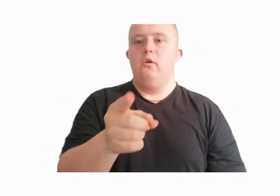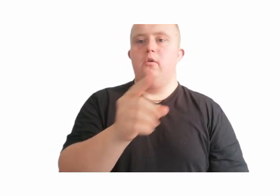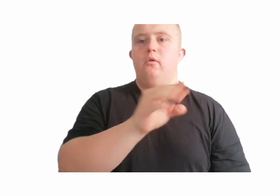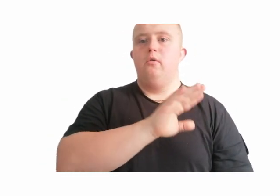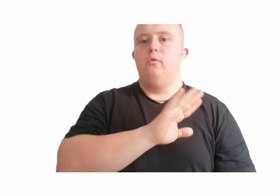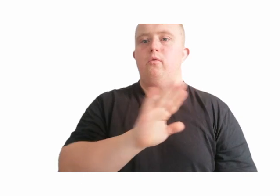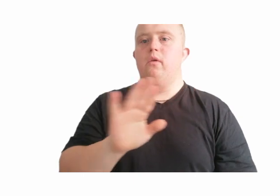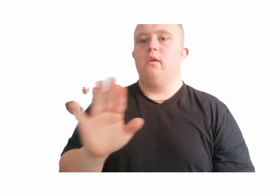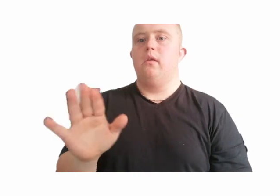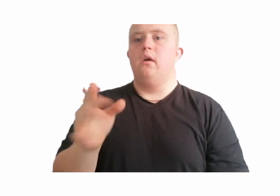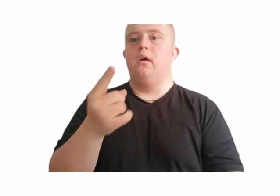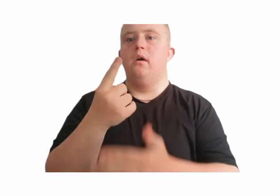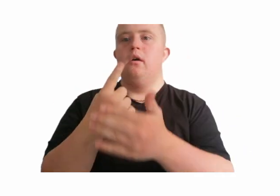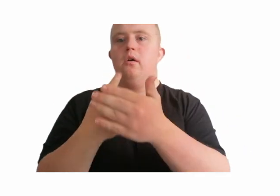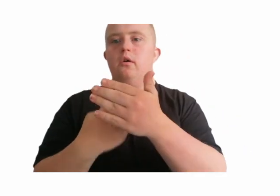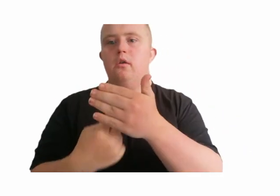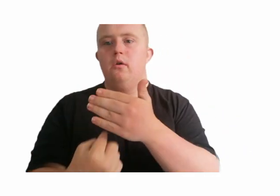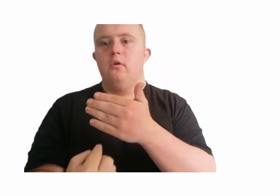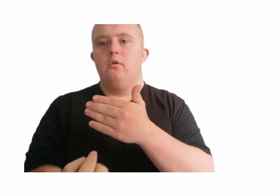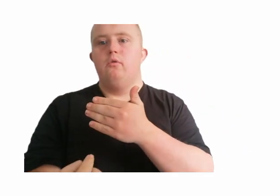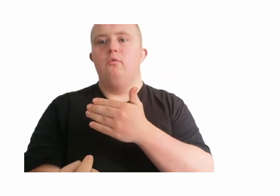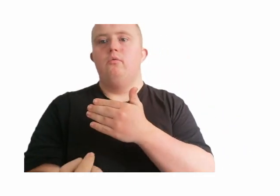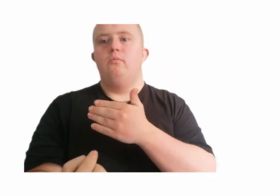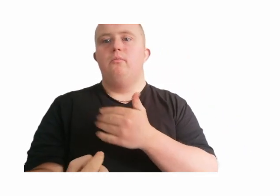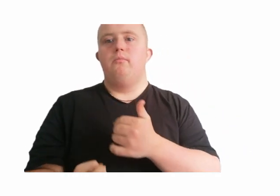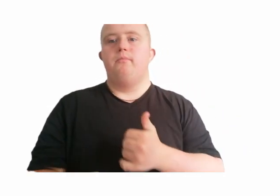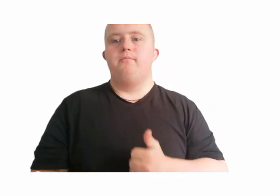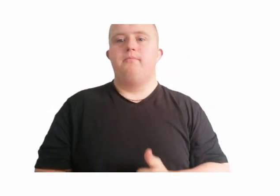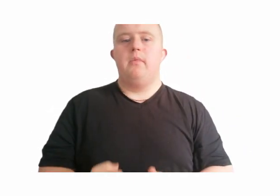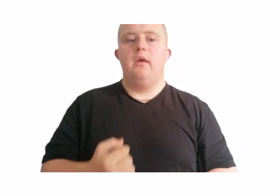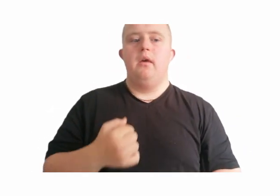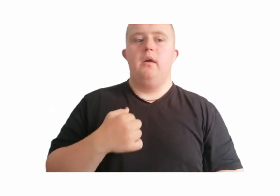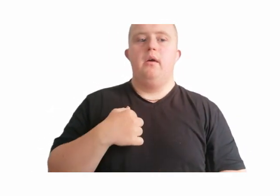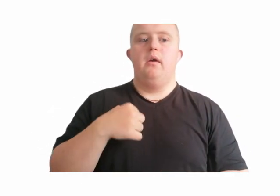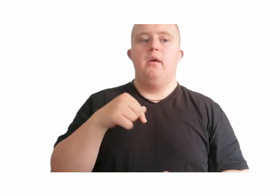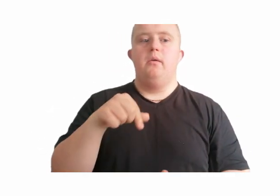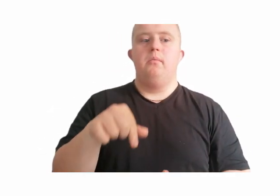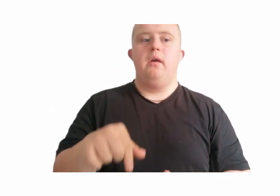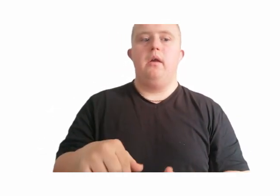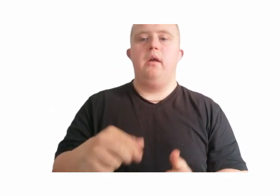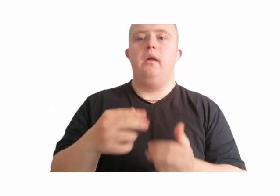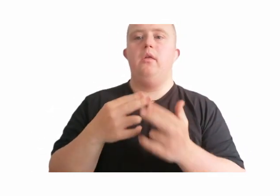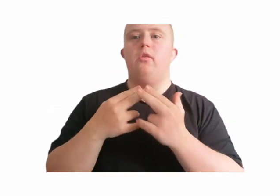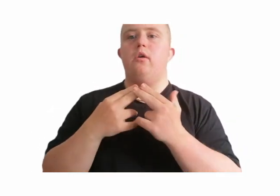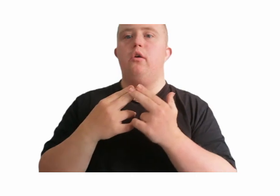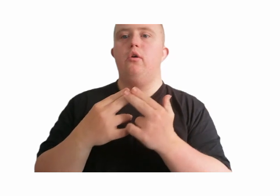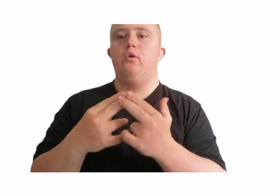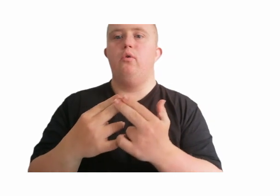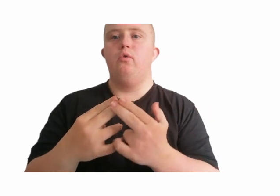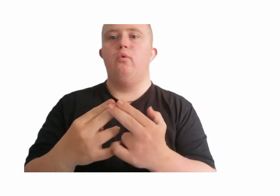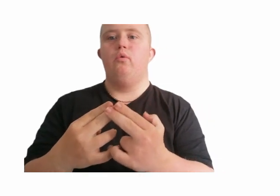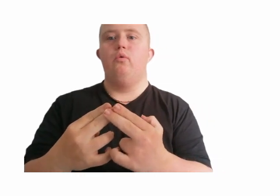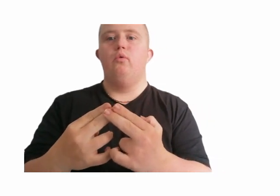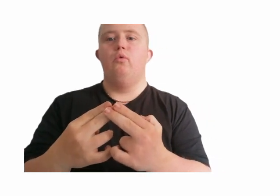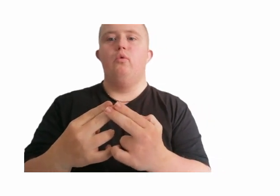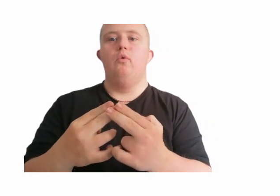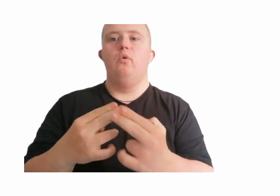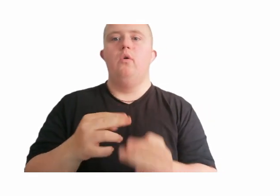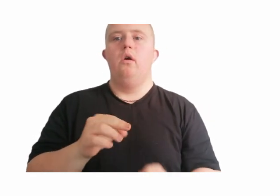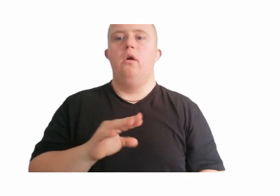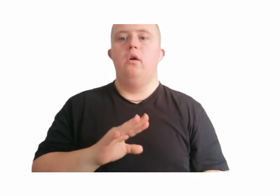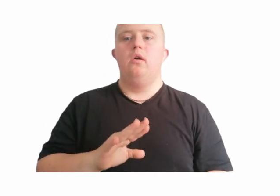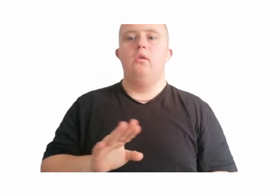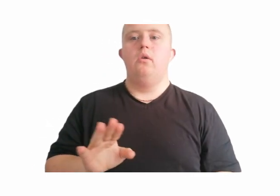You are not alone, but I am here with you